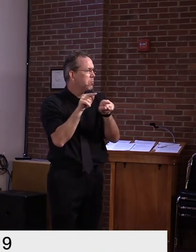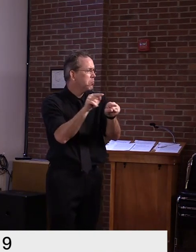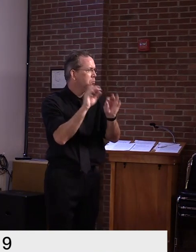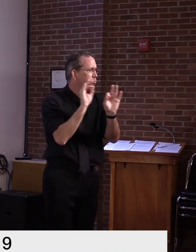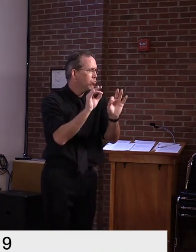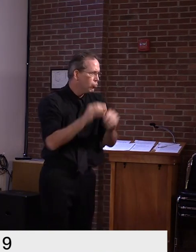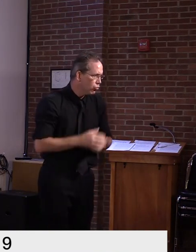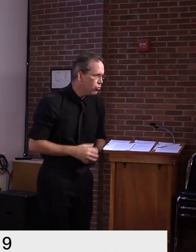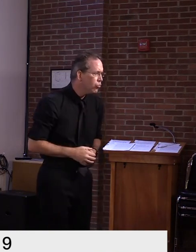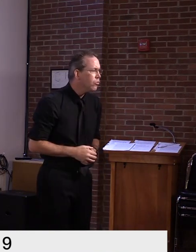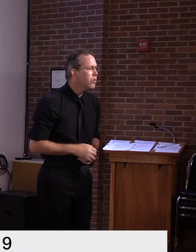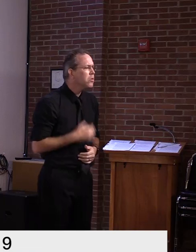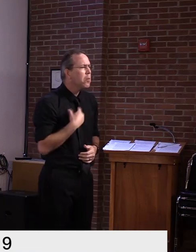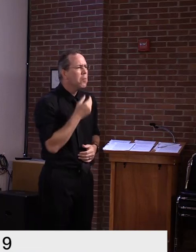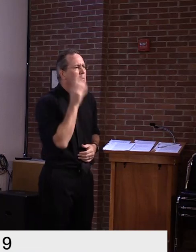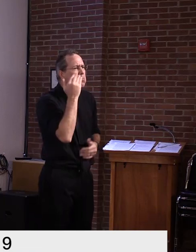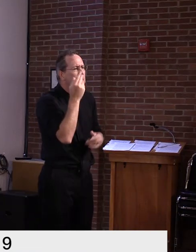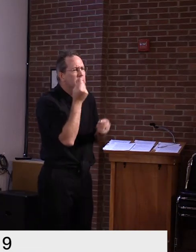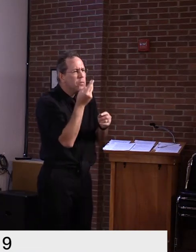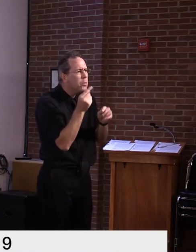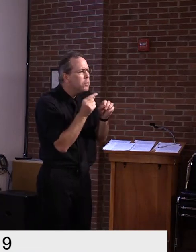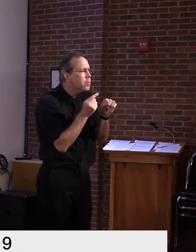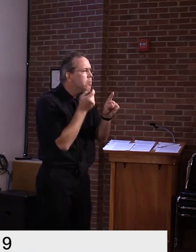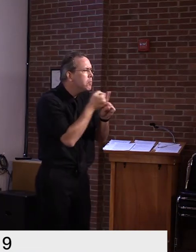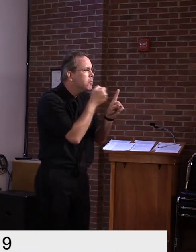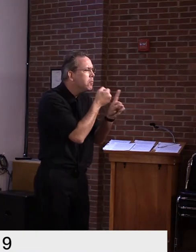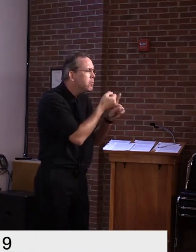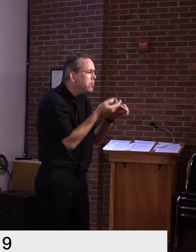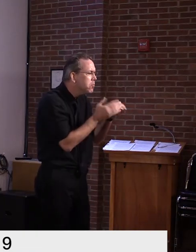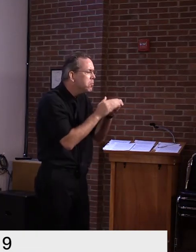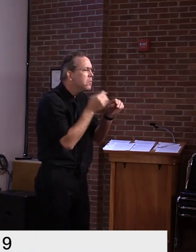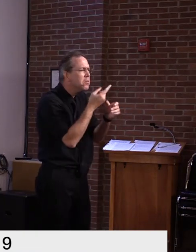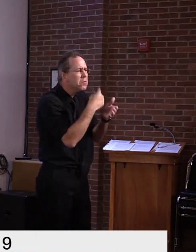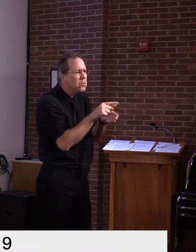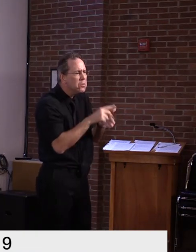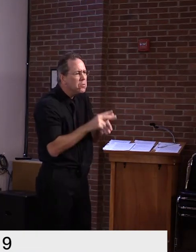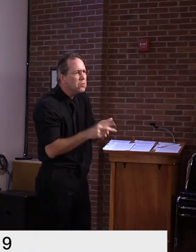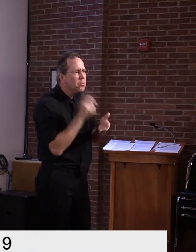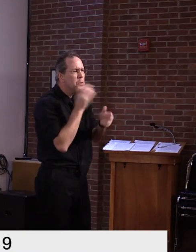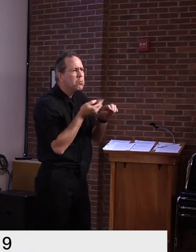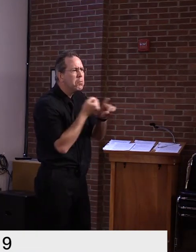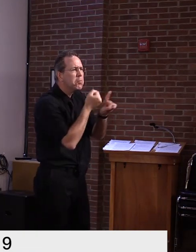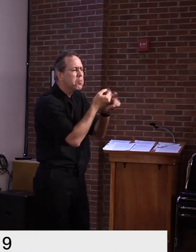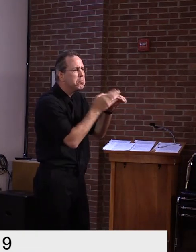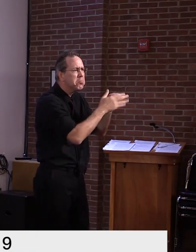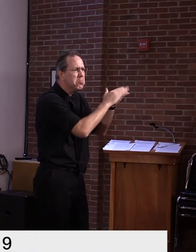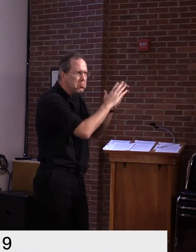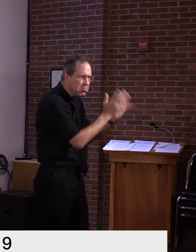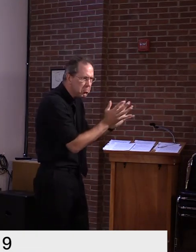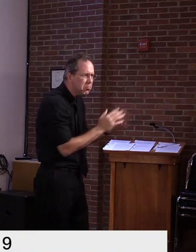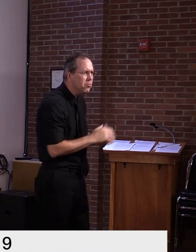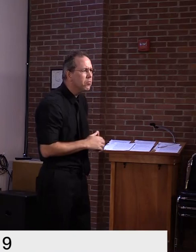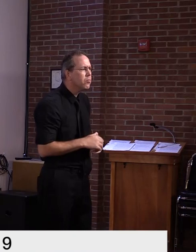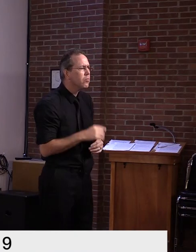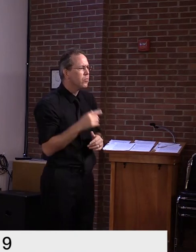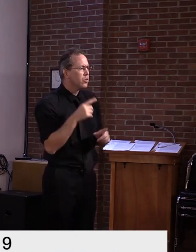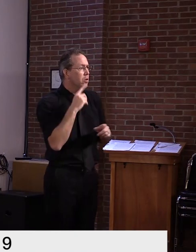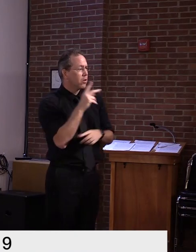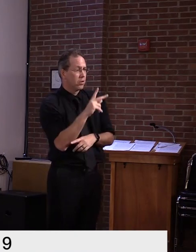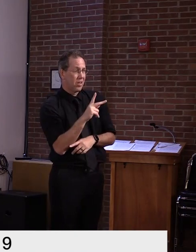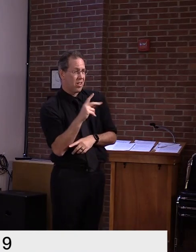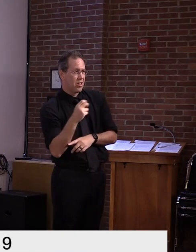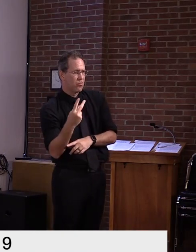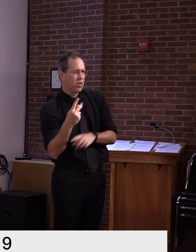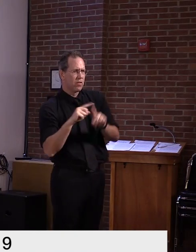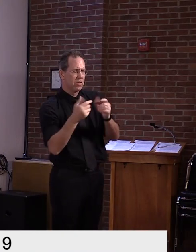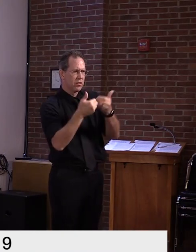Not factored into this, although separately discussed, will be the higher ed reopening and K through 12 reopening as well. But K through